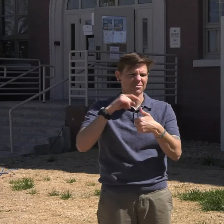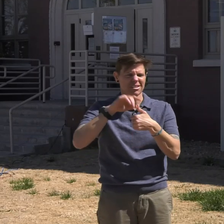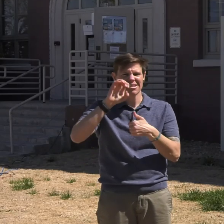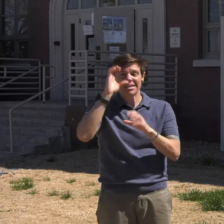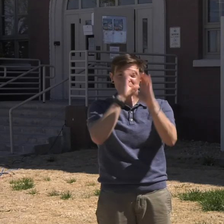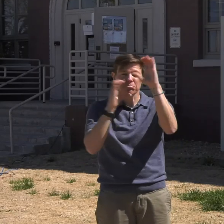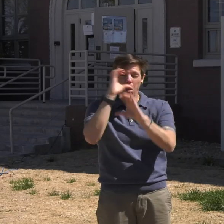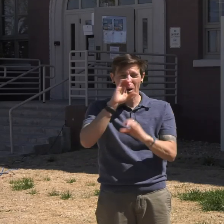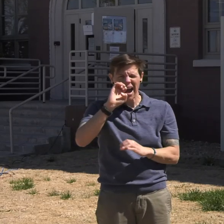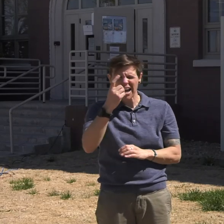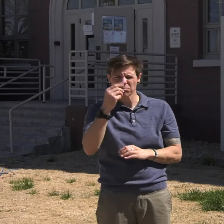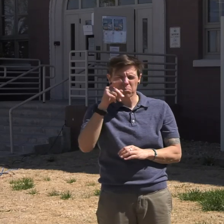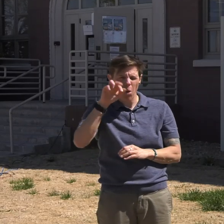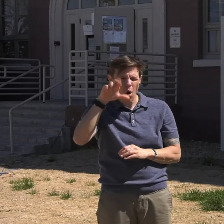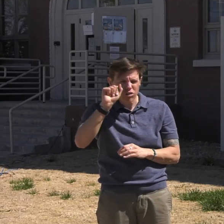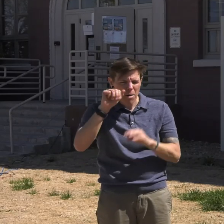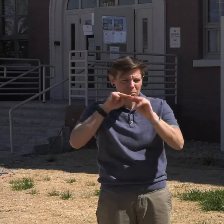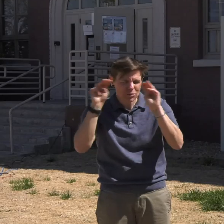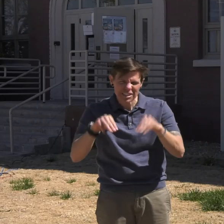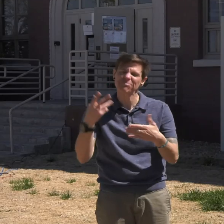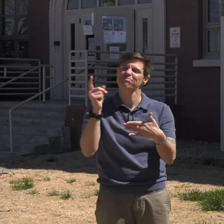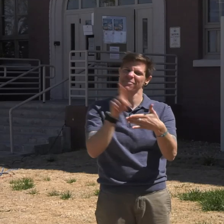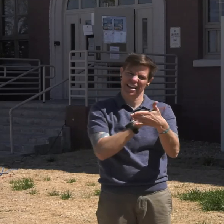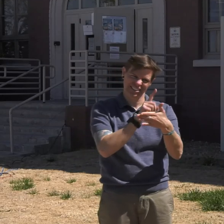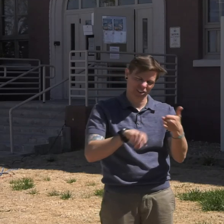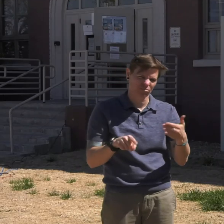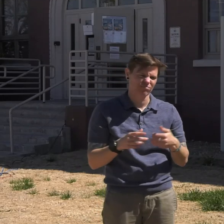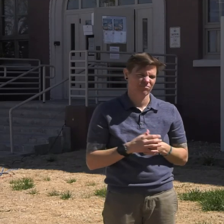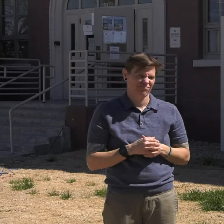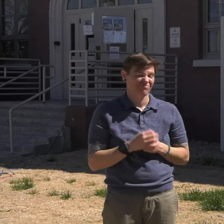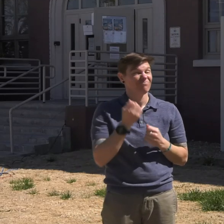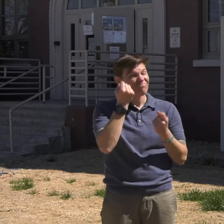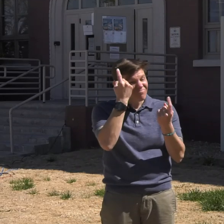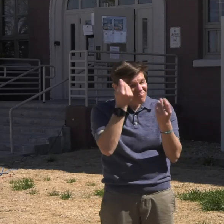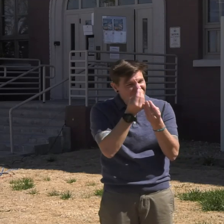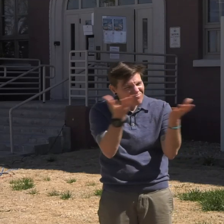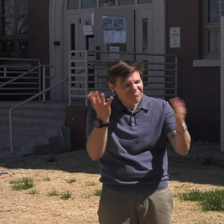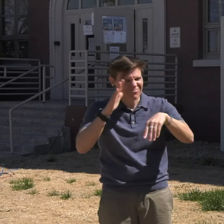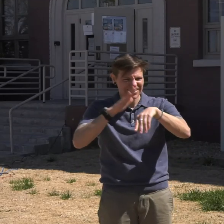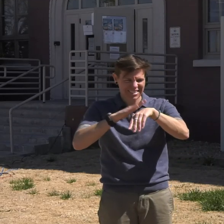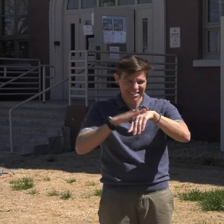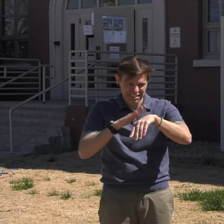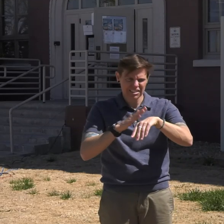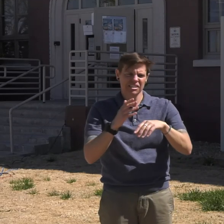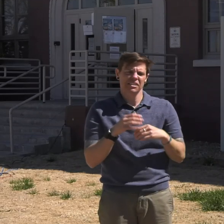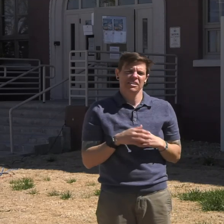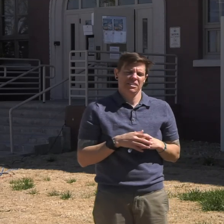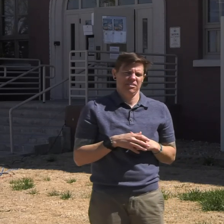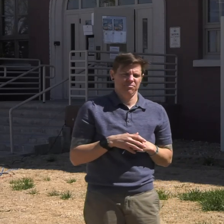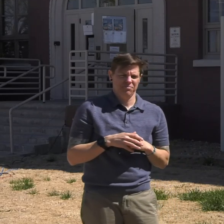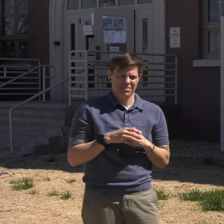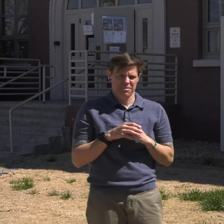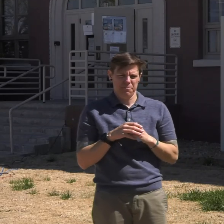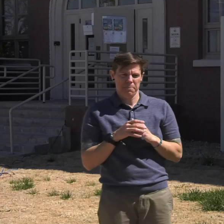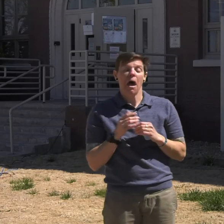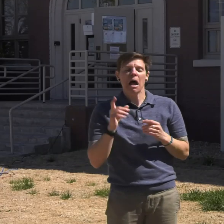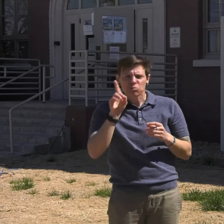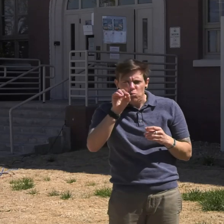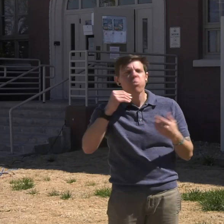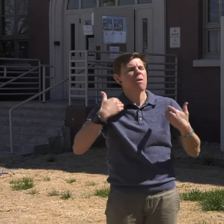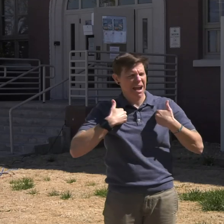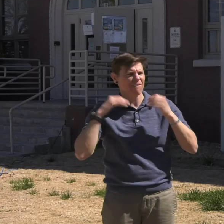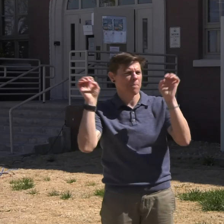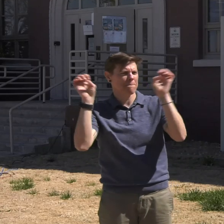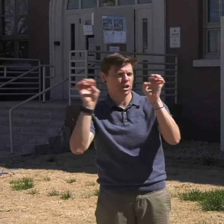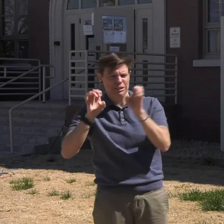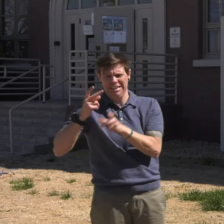So I do want to mention one caveat here. There is emergency daycare available at our community centers. This